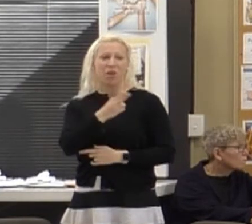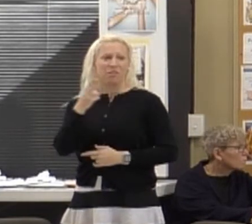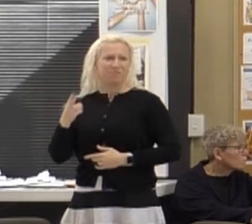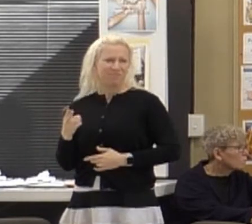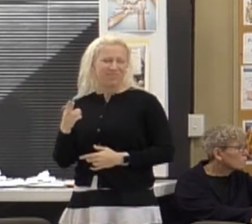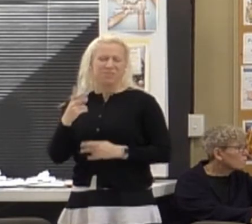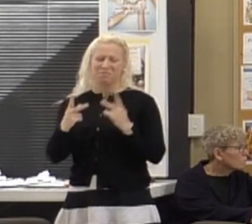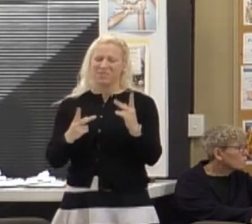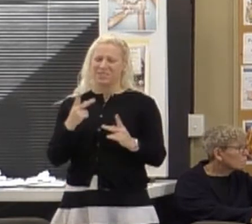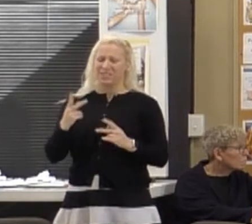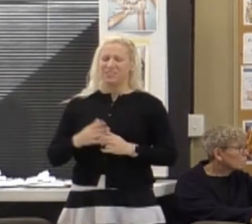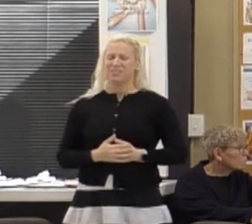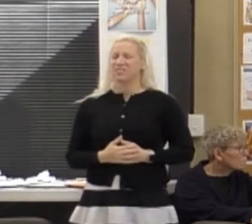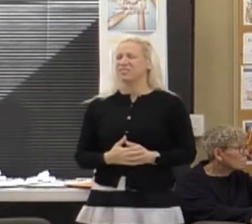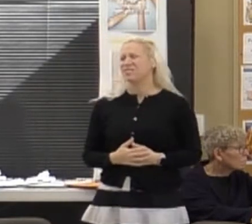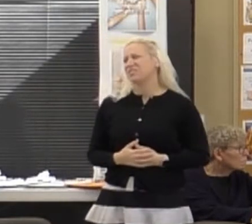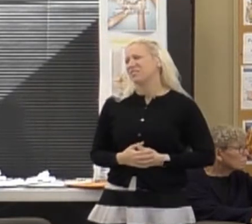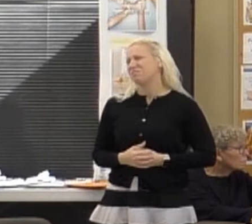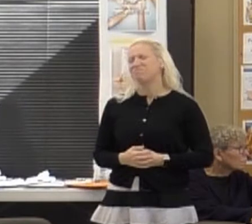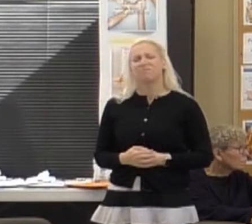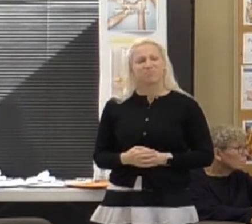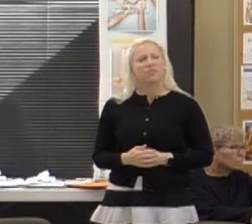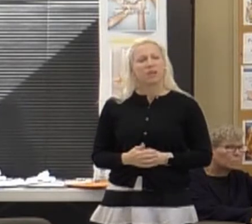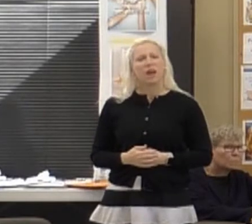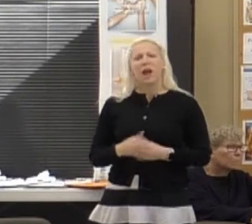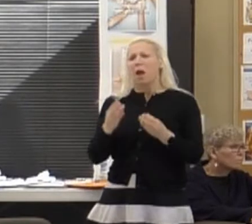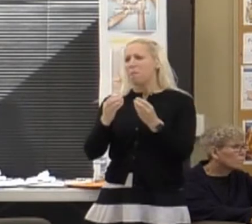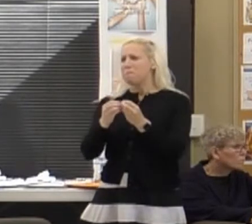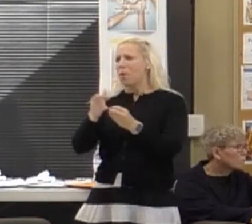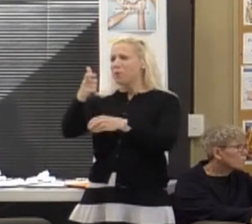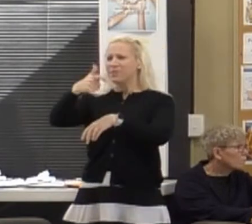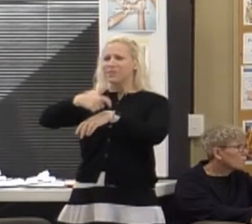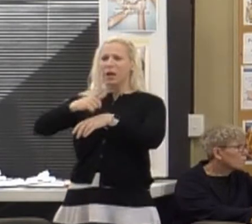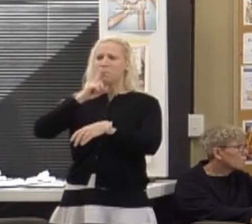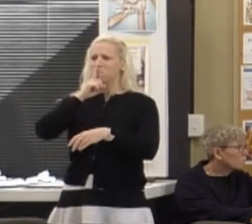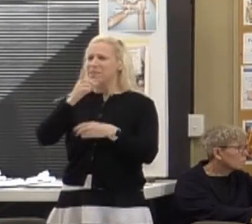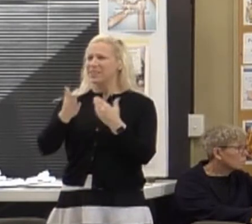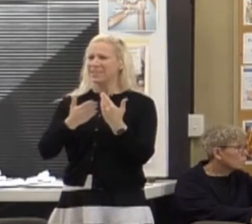Communication access is really the key barrier for deaf and hard of hearing people.